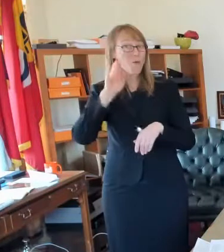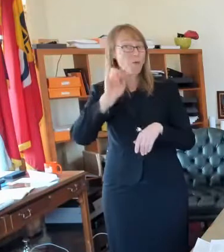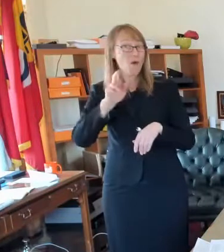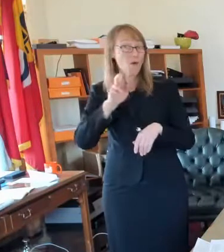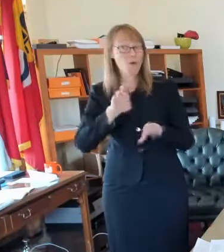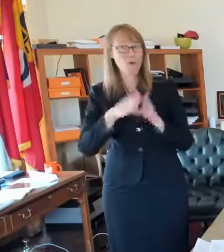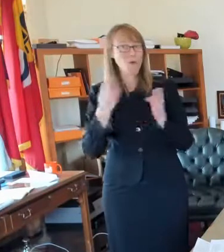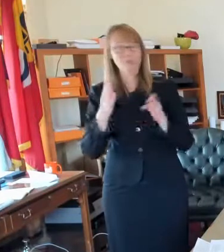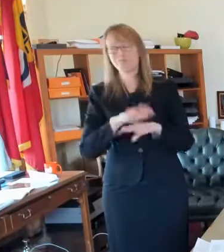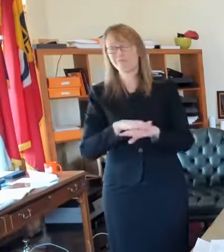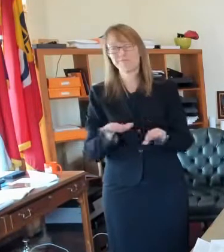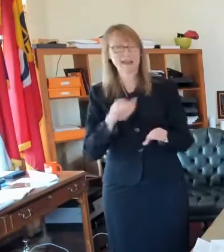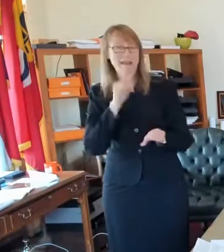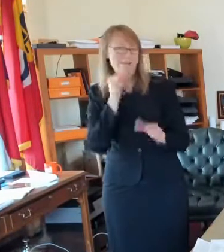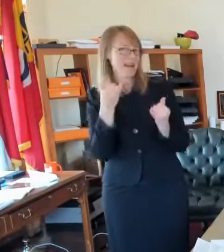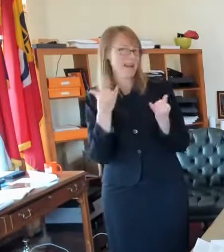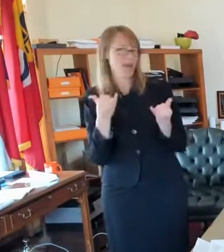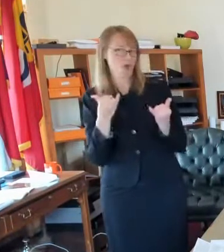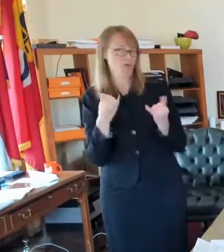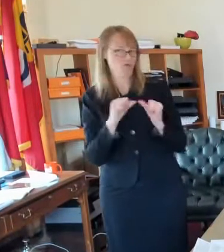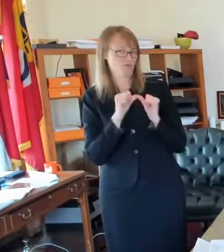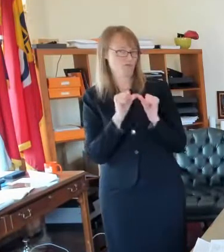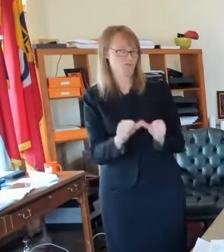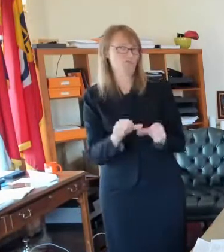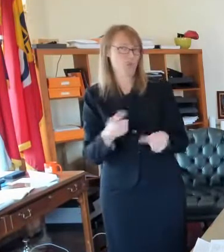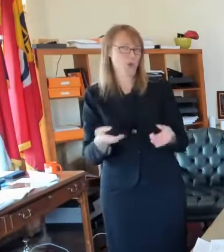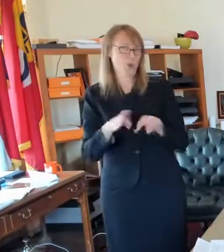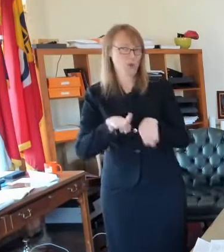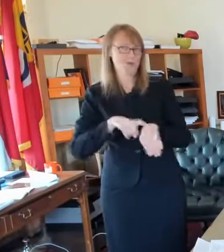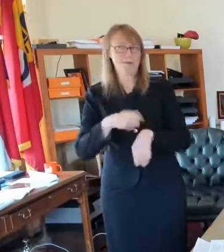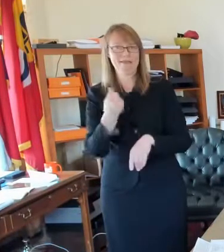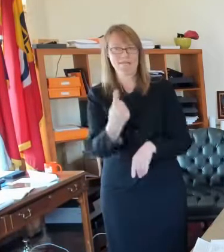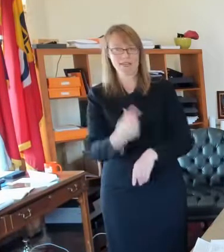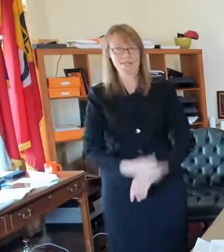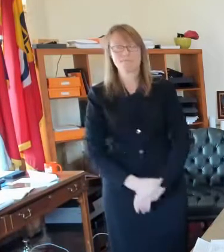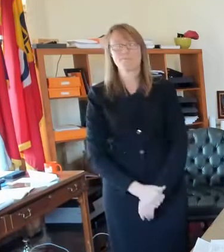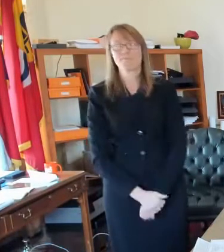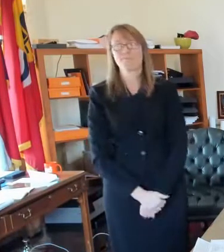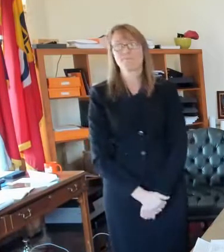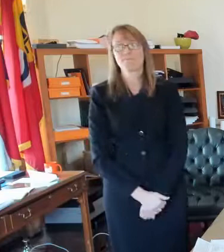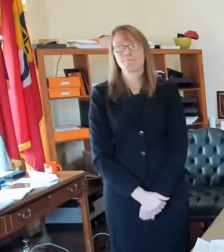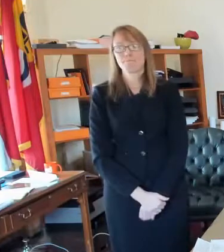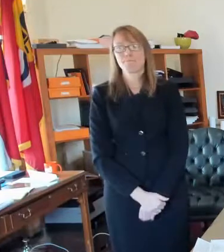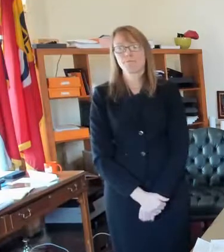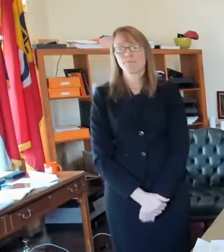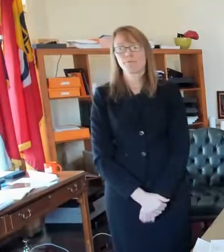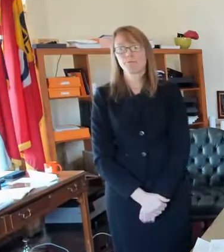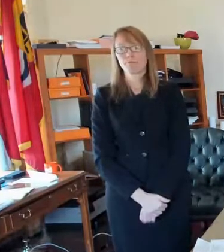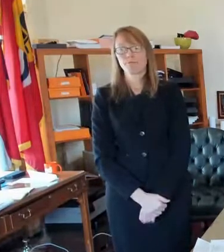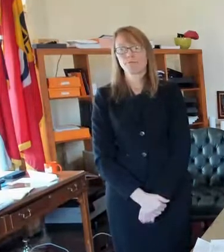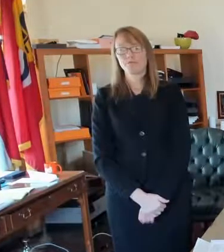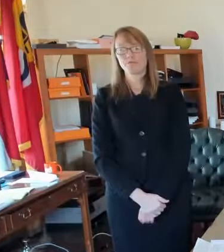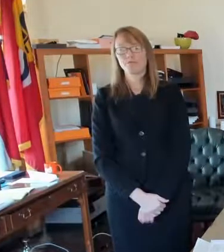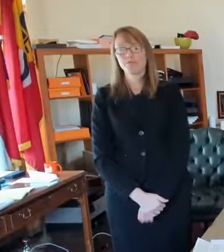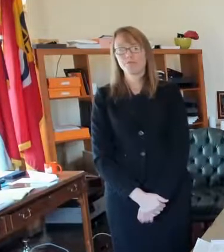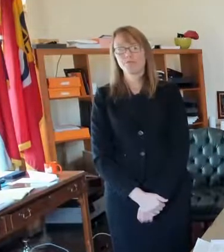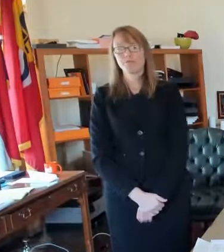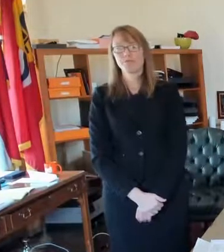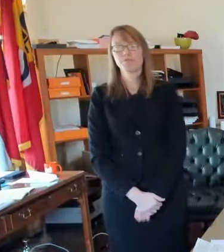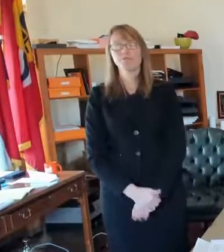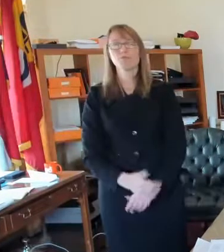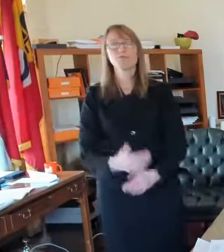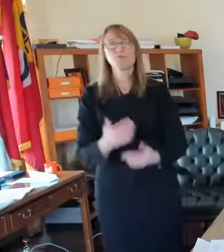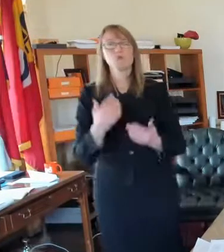know when we can expect ours and what our allotment will go toward? Well, see, it's not exactly, quote,